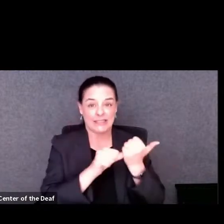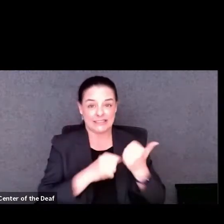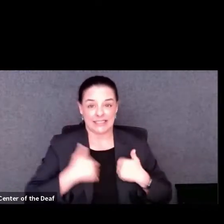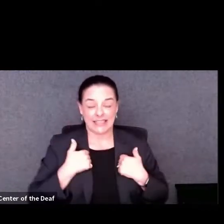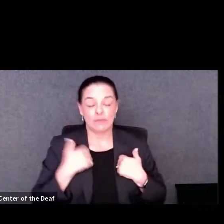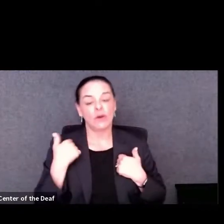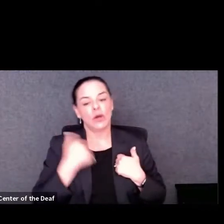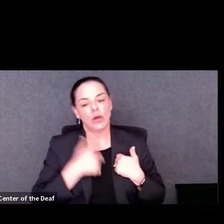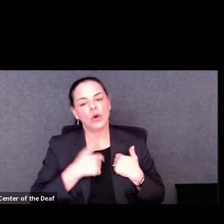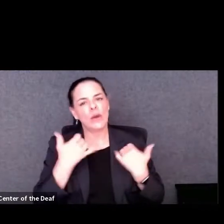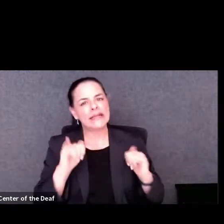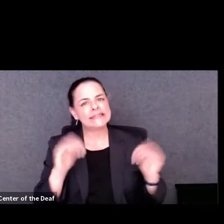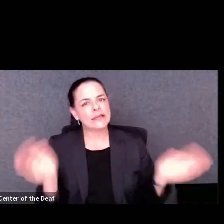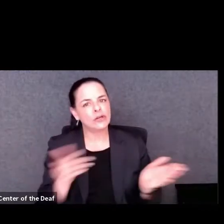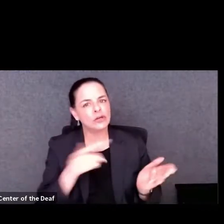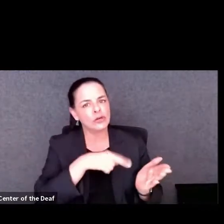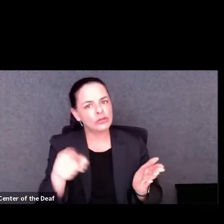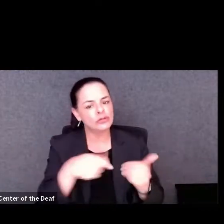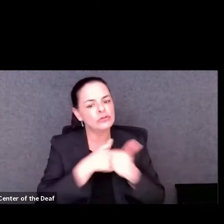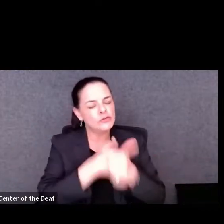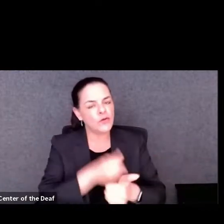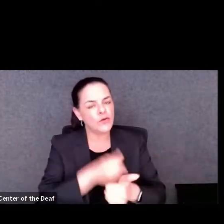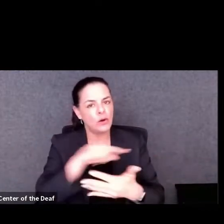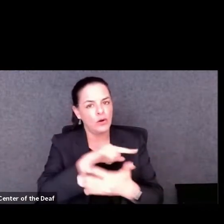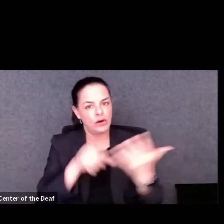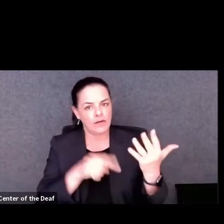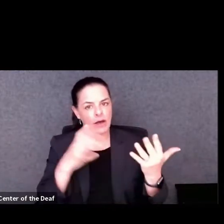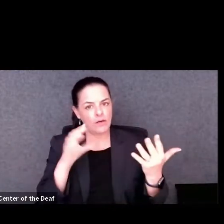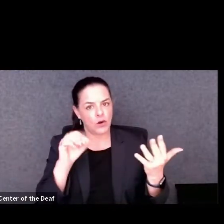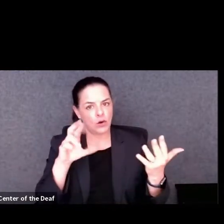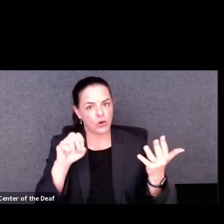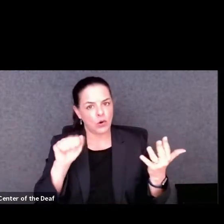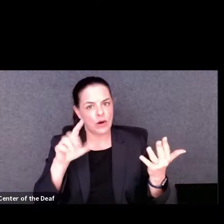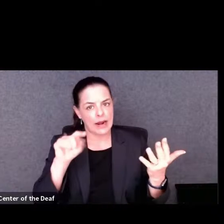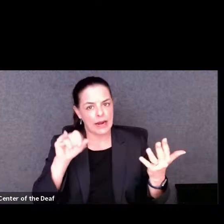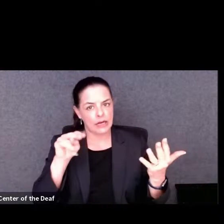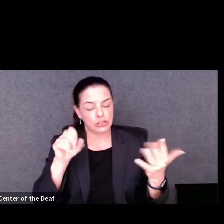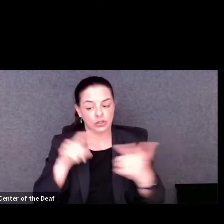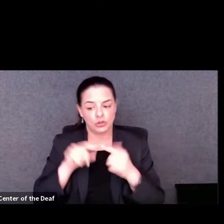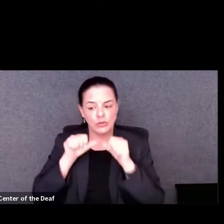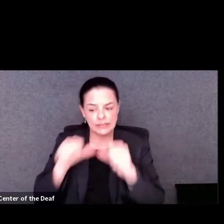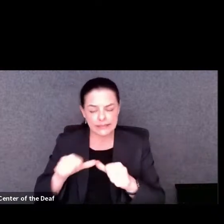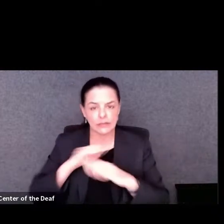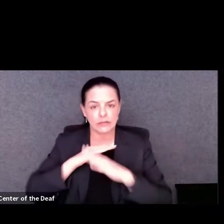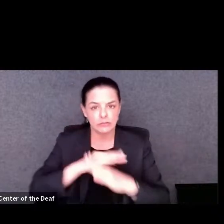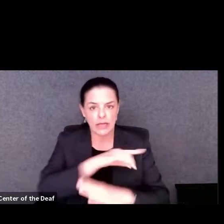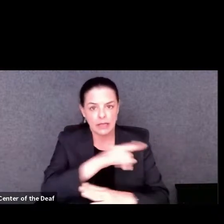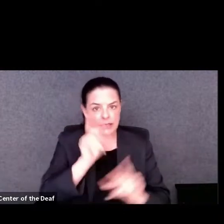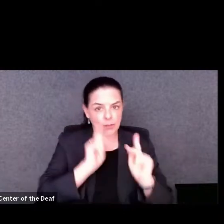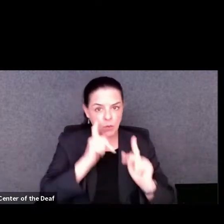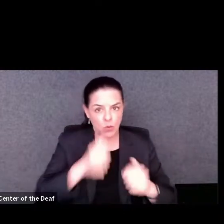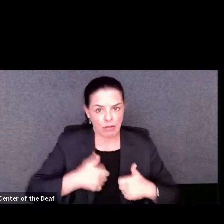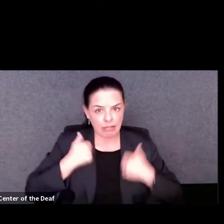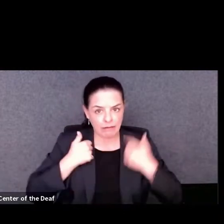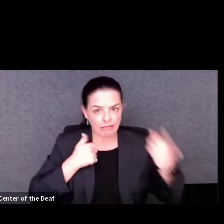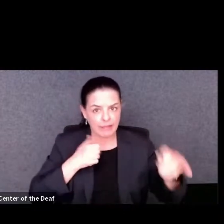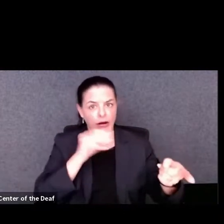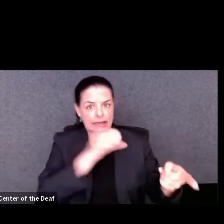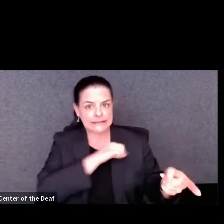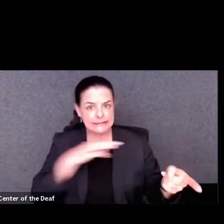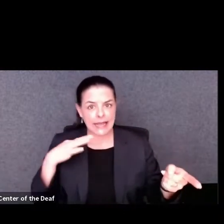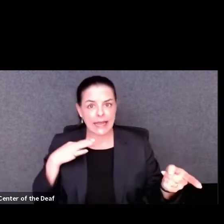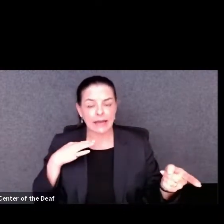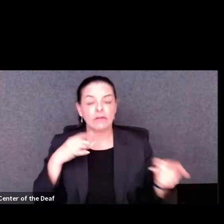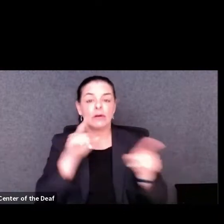those who plan to visit to practice the 5 core actions in order to continue to protect the residents and the staff. And then we